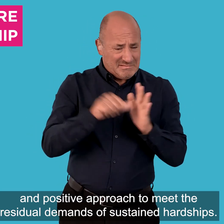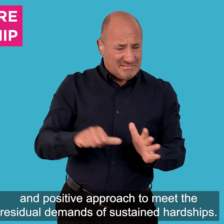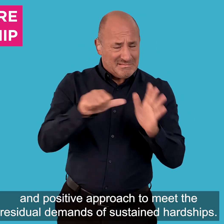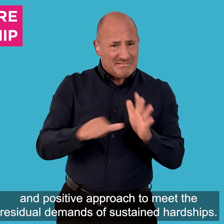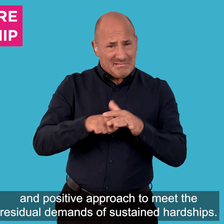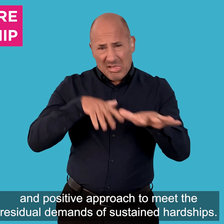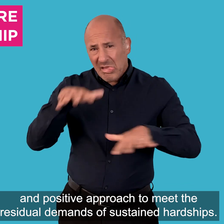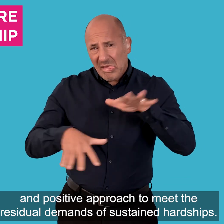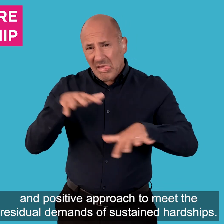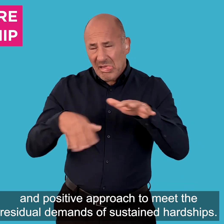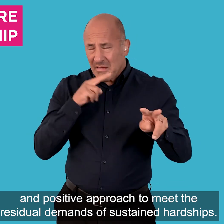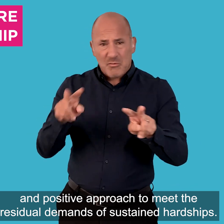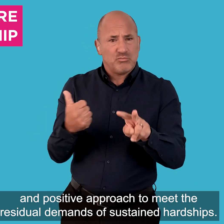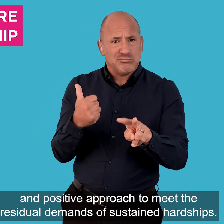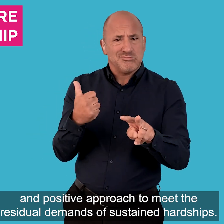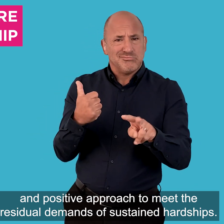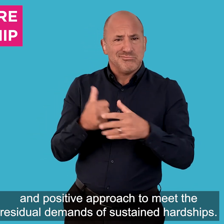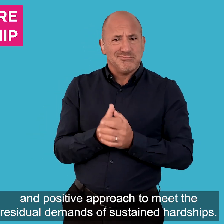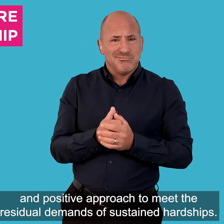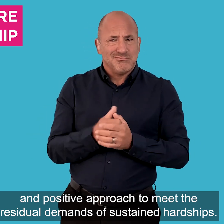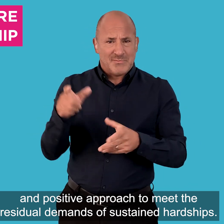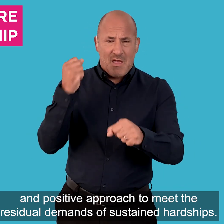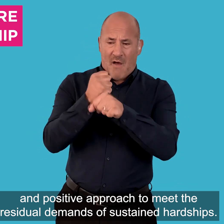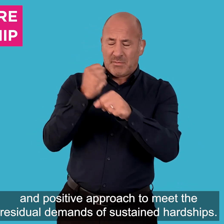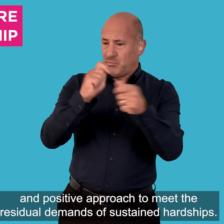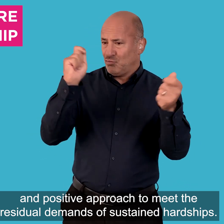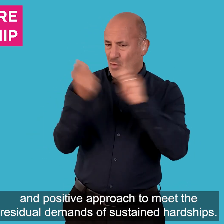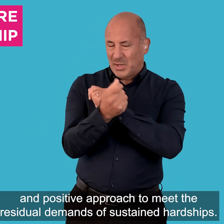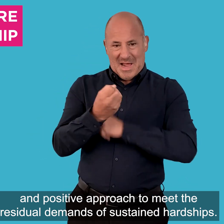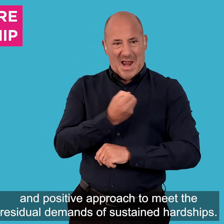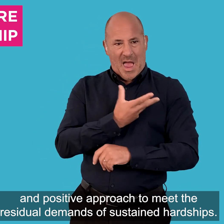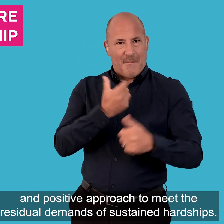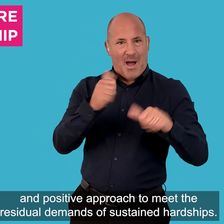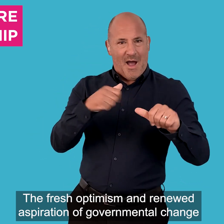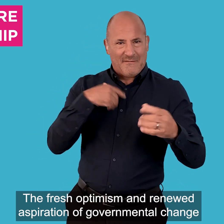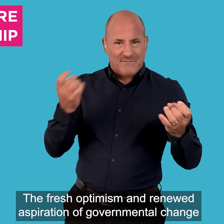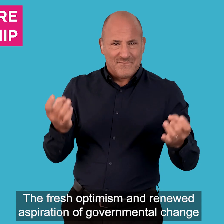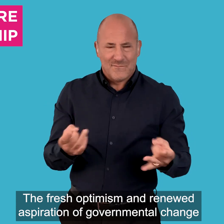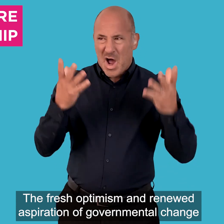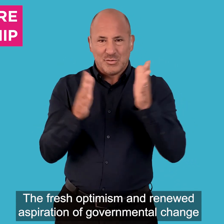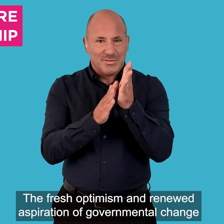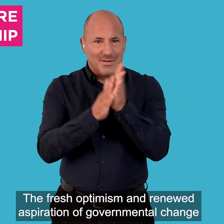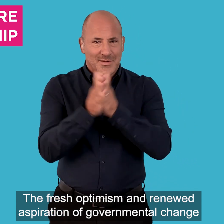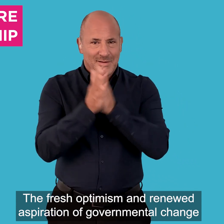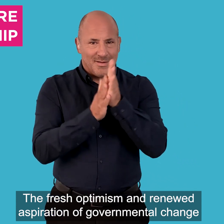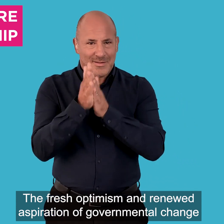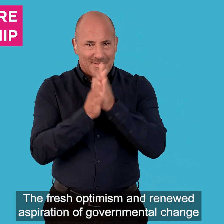and positive approach to meet the residual demands of sustained development. The fresh optimism and